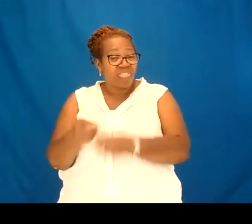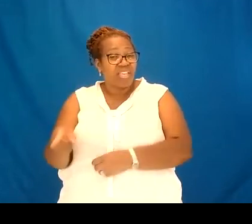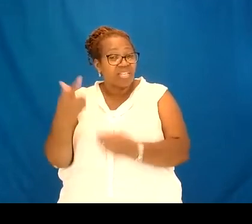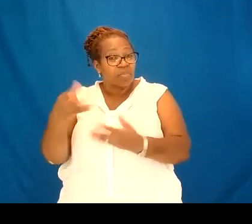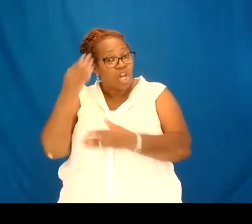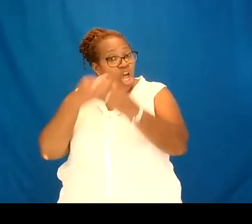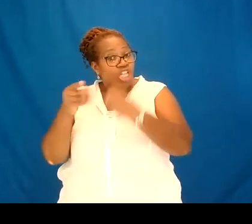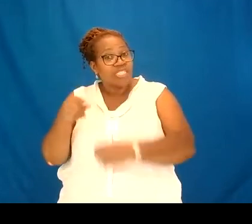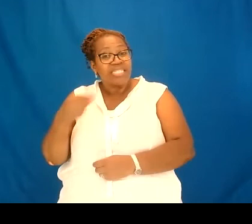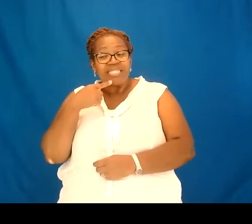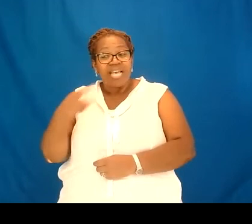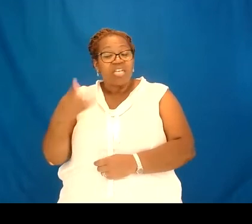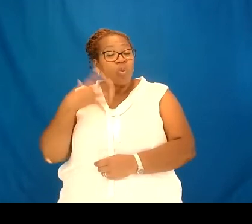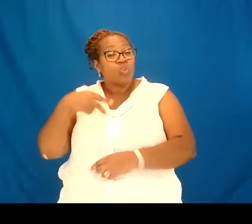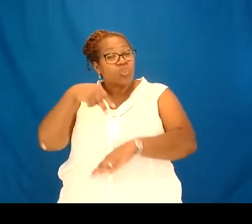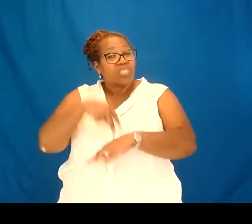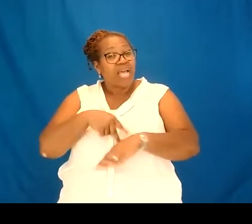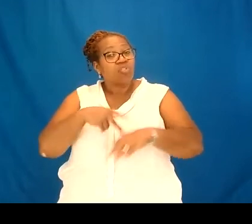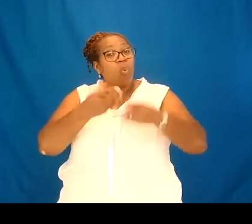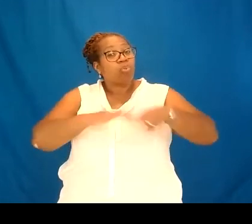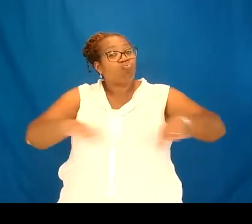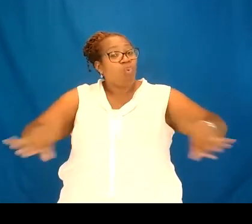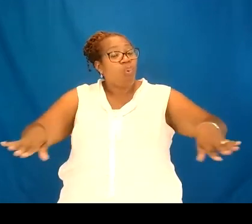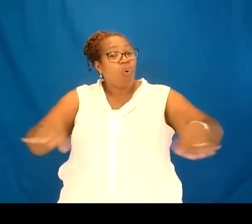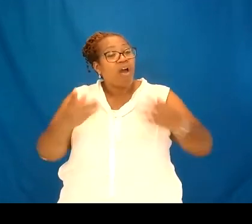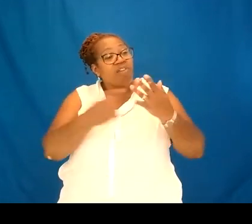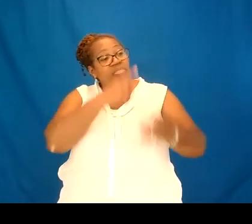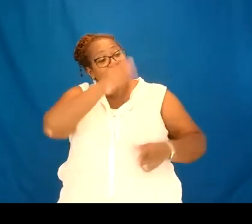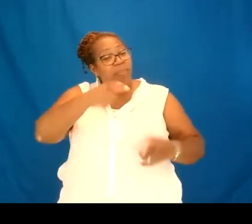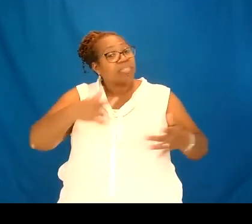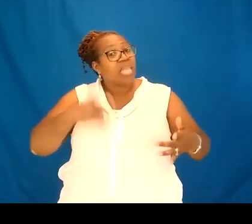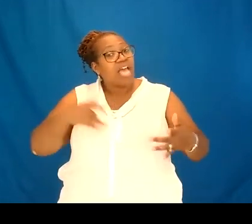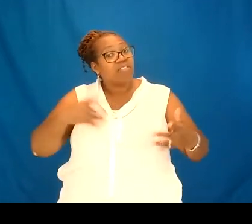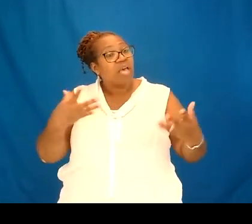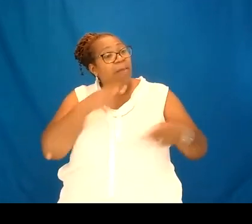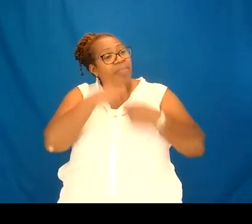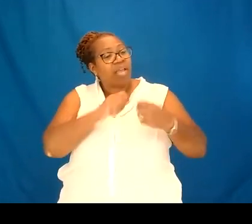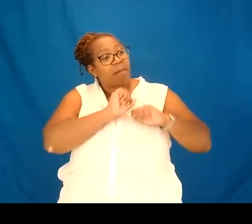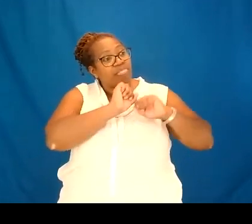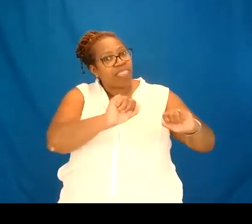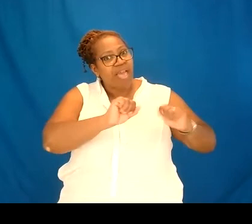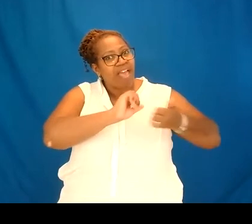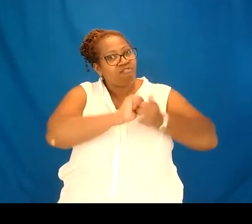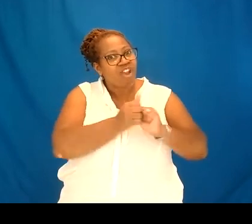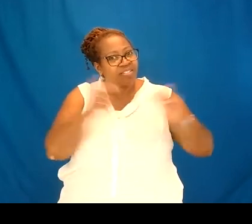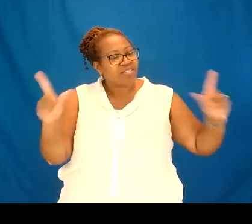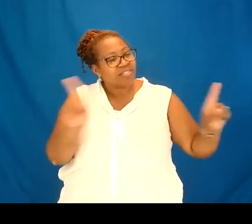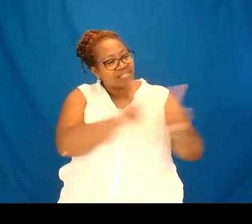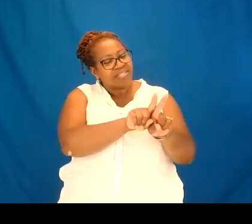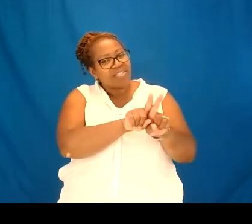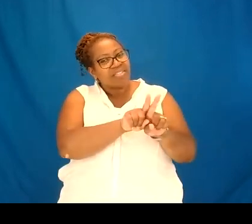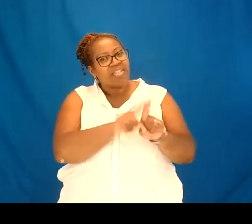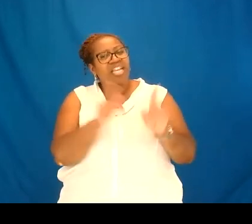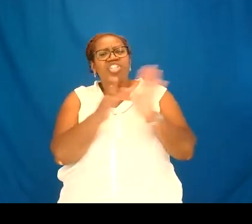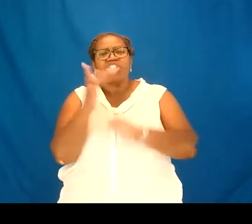shore of other people's lives and be a friend to them too. Jesus asks Peter 3 times, calling him by his